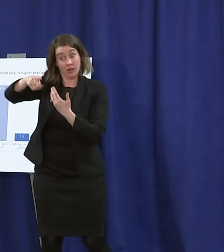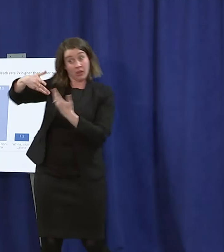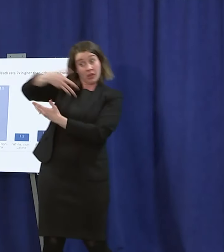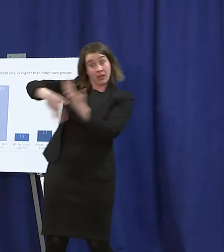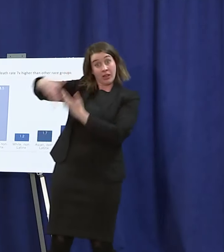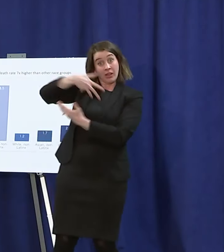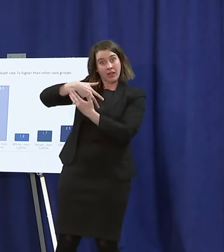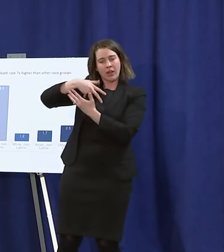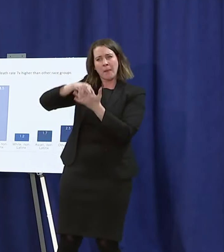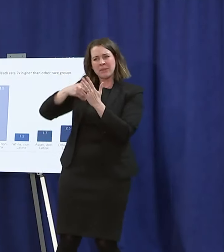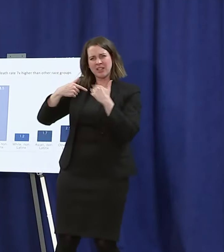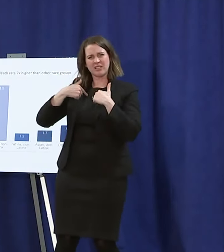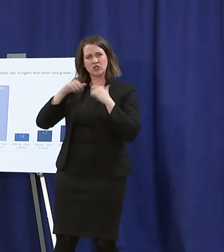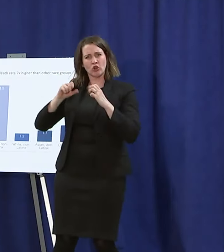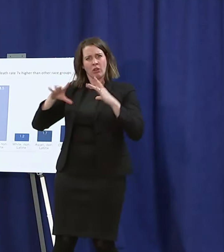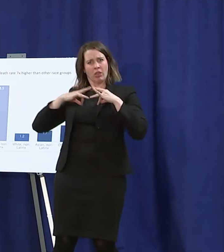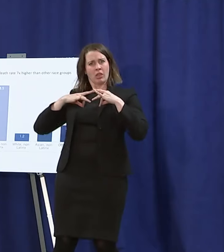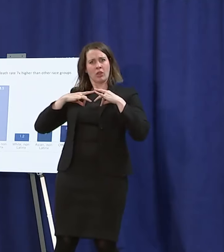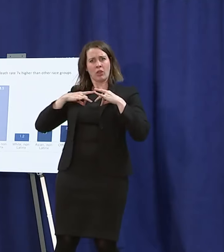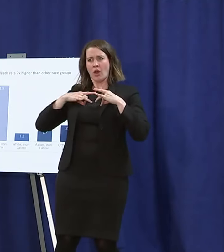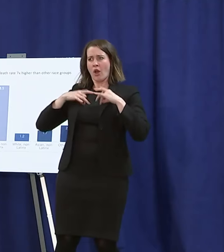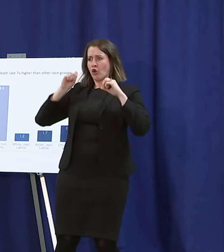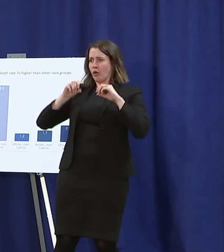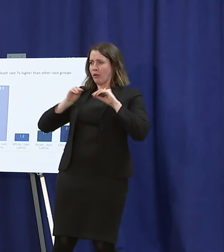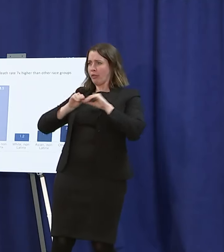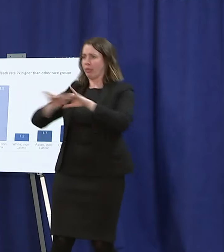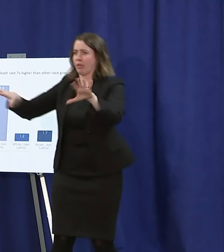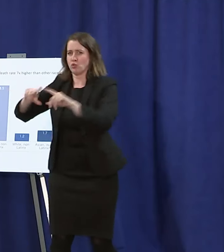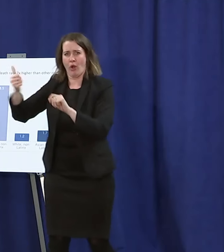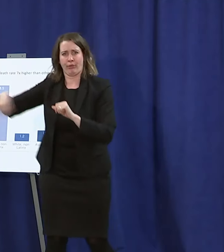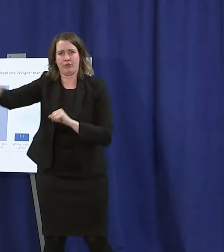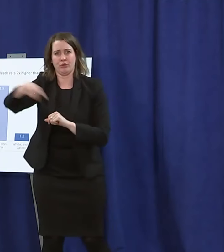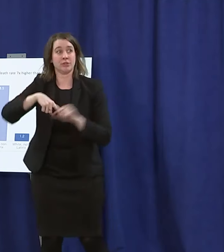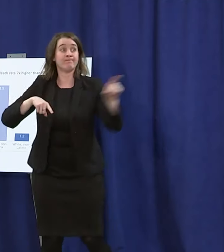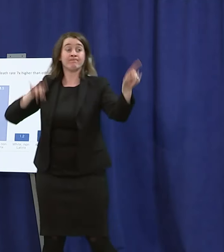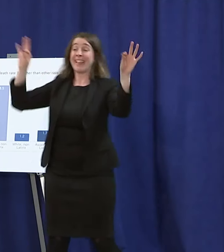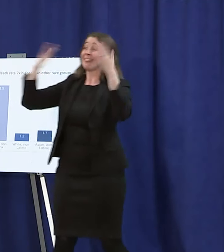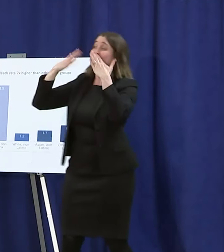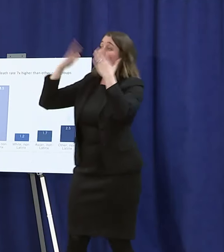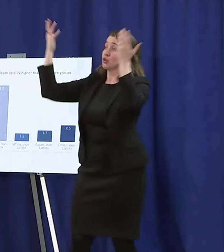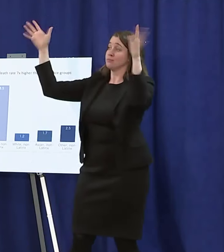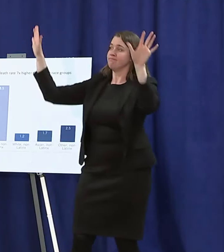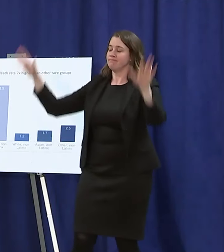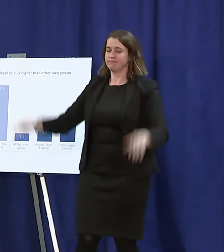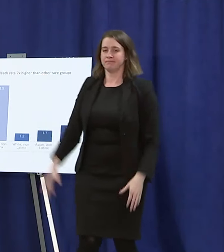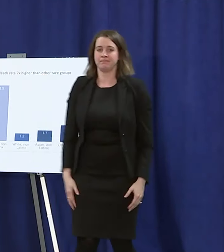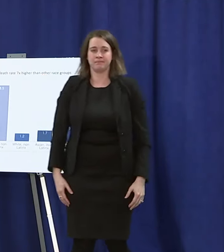are risking yourself, and you're risking the lives of other people. Thank you very much.